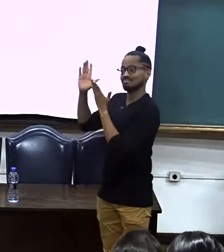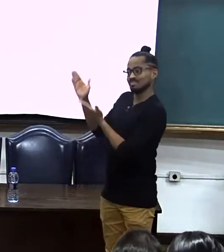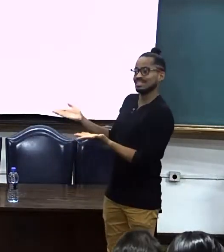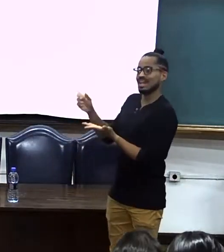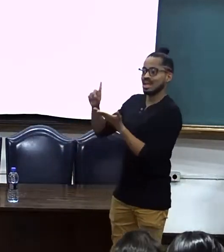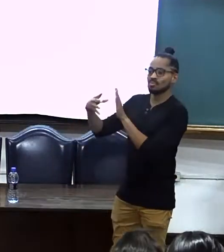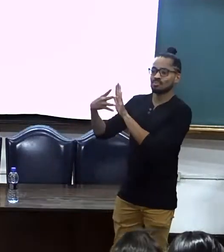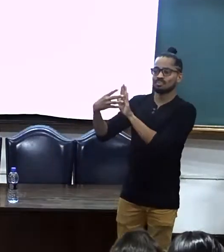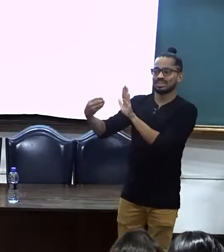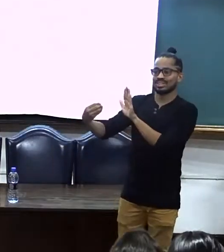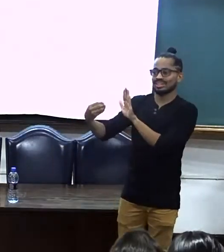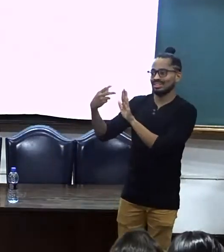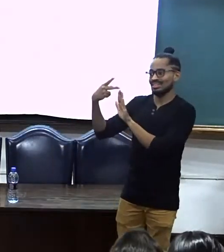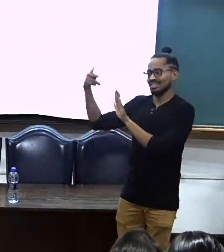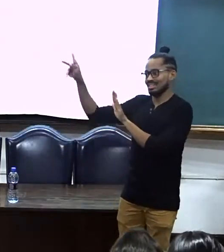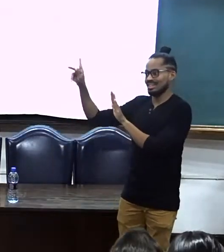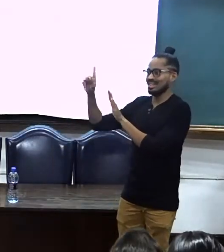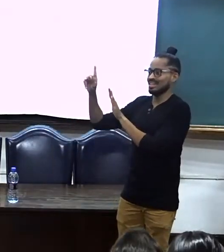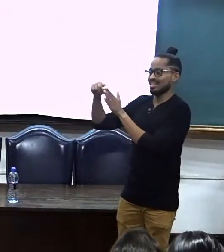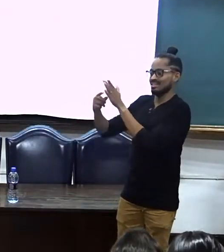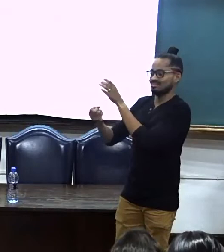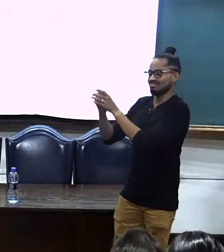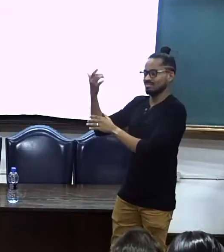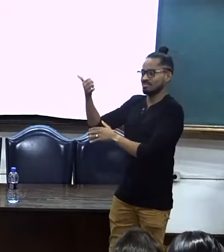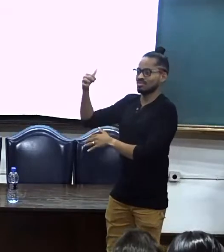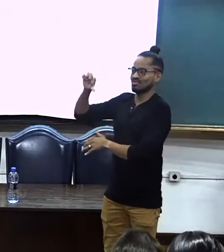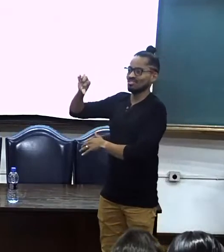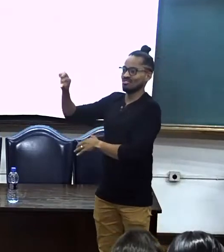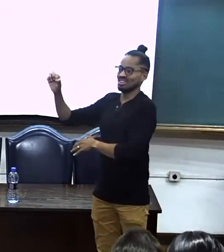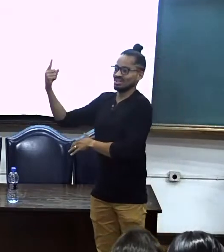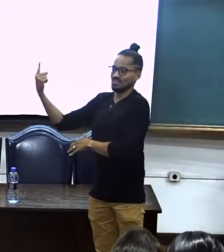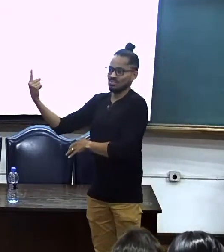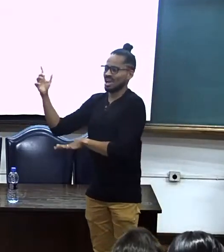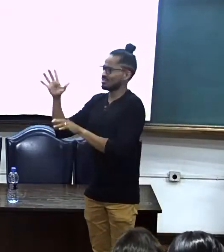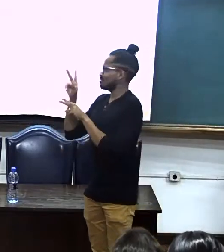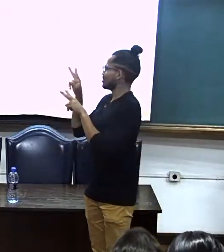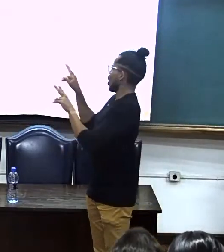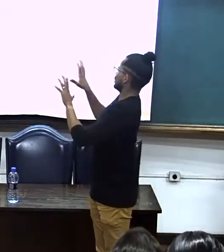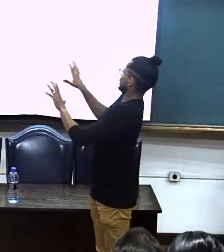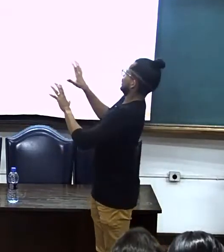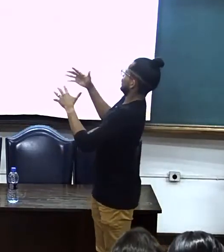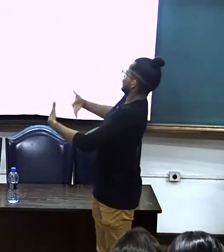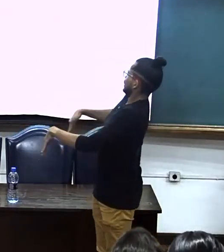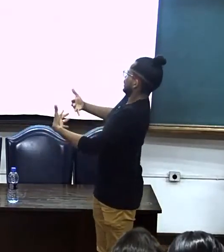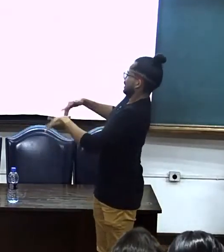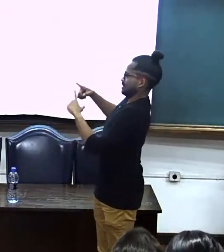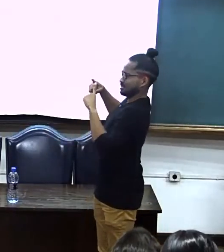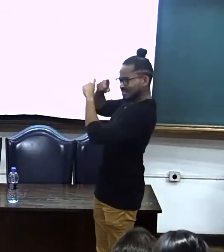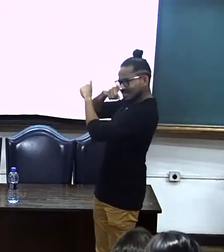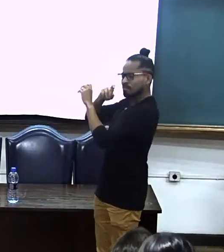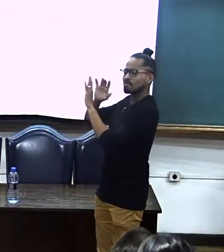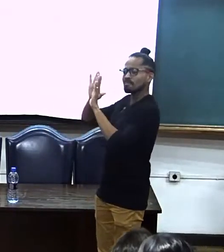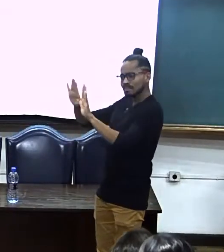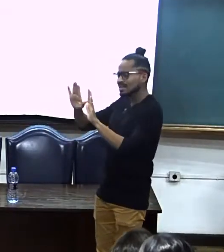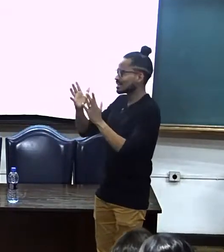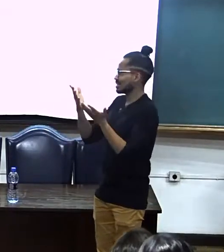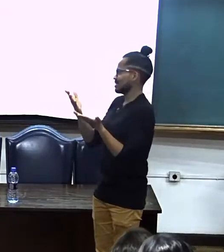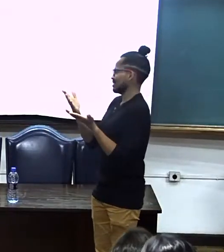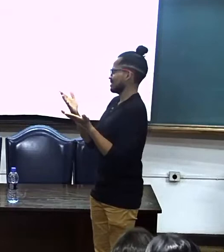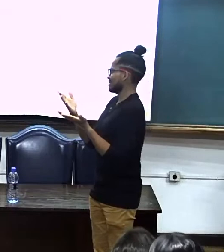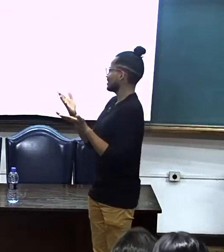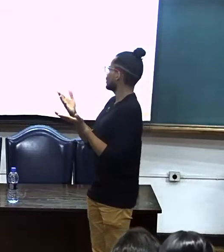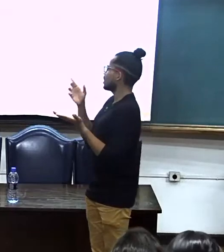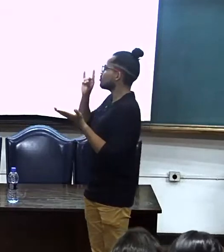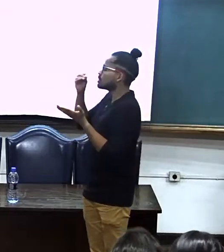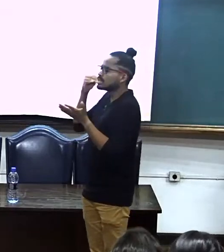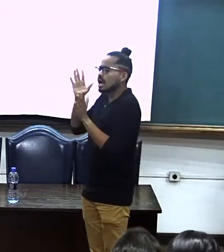that he wrote in 1991, and you look at it again and you say, oh my gosh, what am I supposed to do? So I'm going to just go